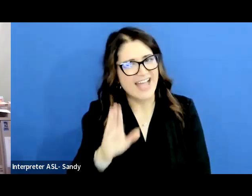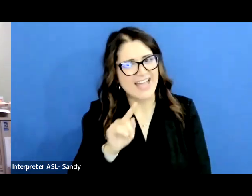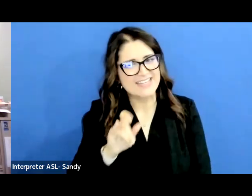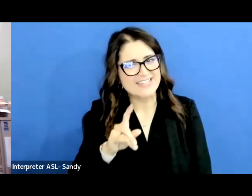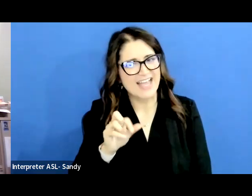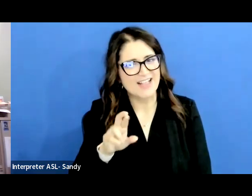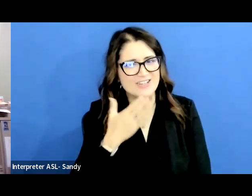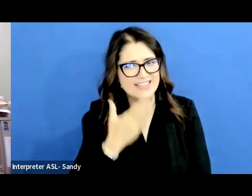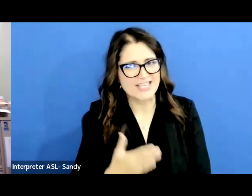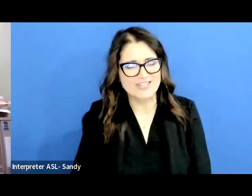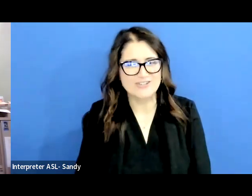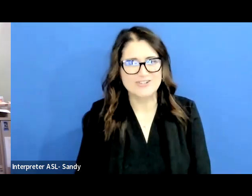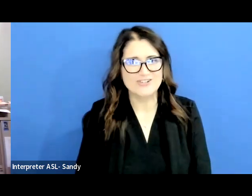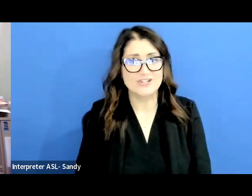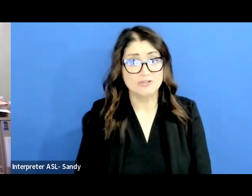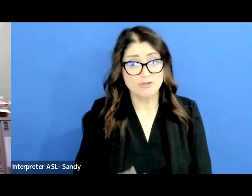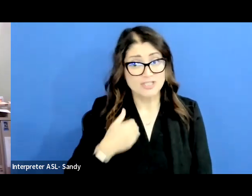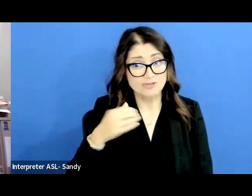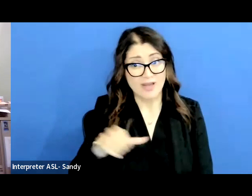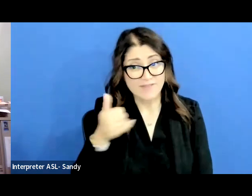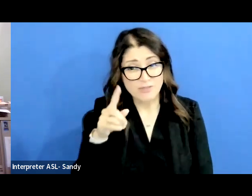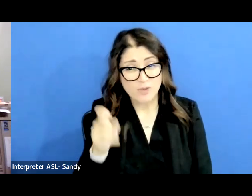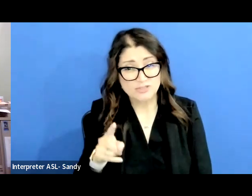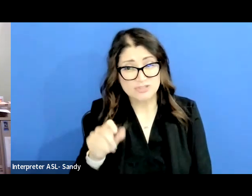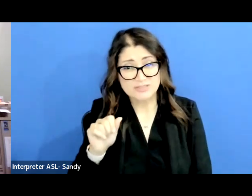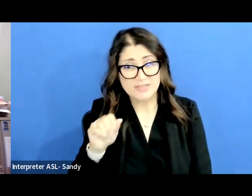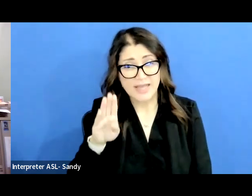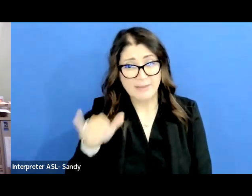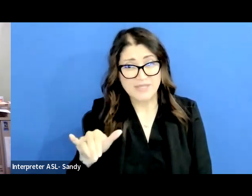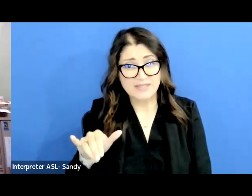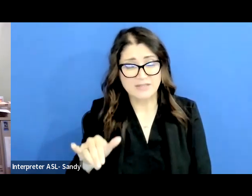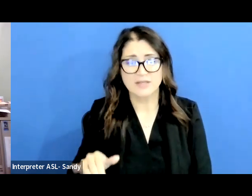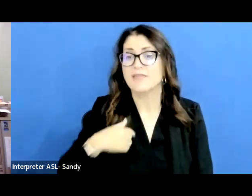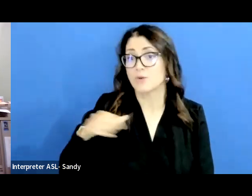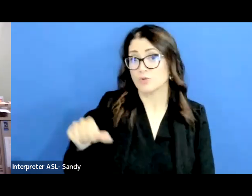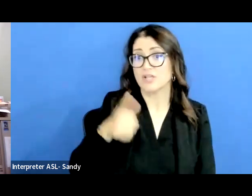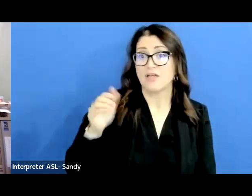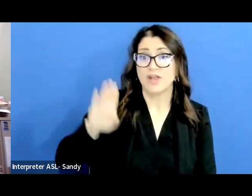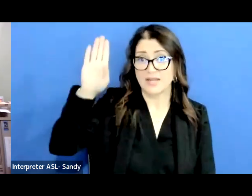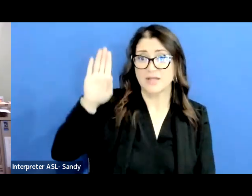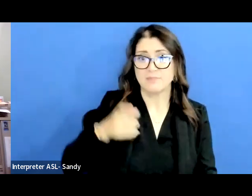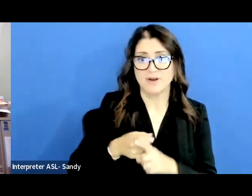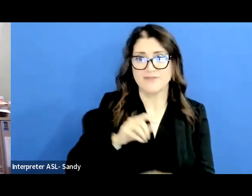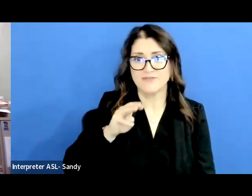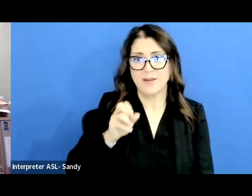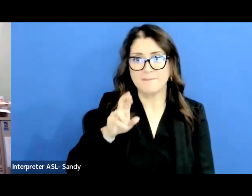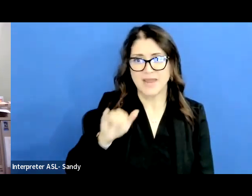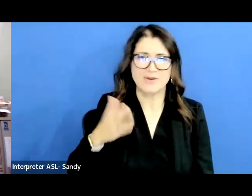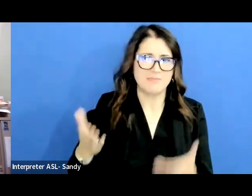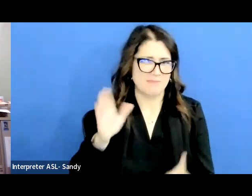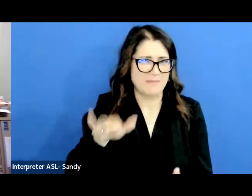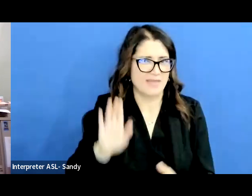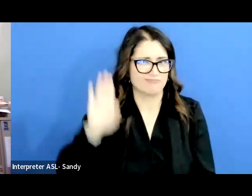Thank you. Hi. Was there another question, Abby? There was another hand up from Mary, but hers might have been up from earlier as